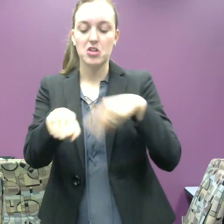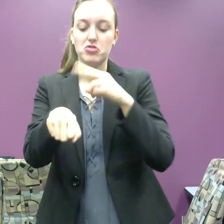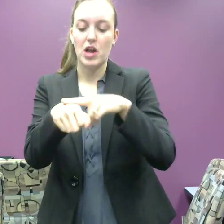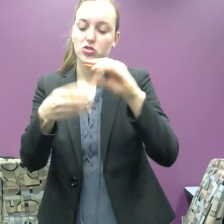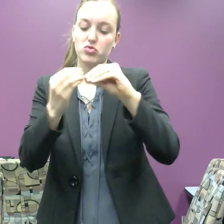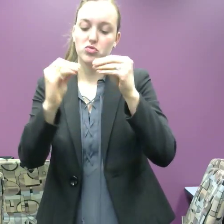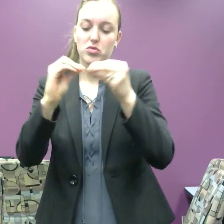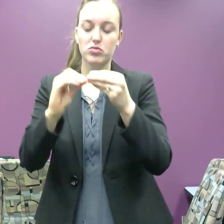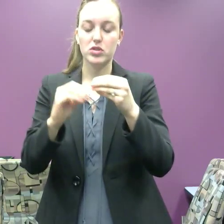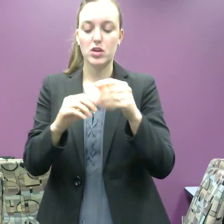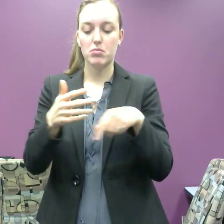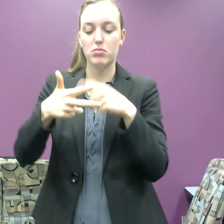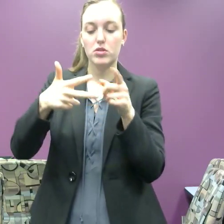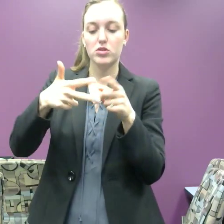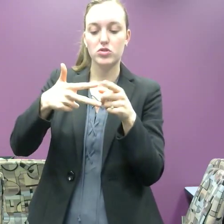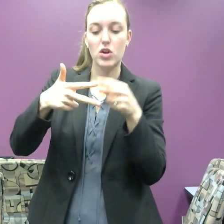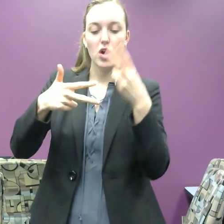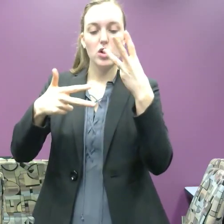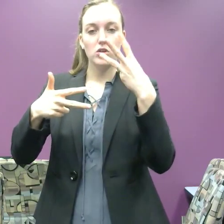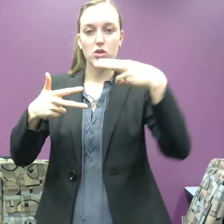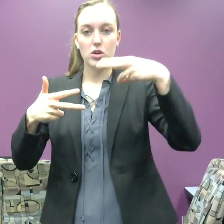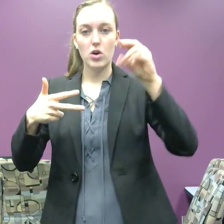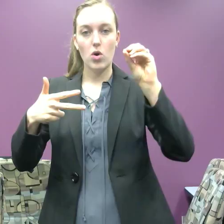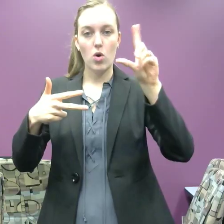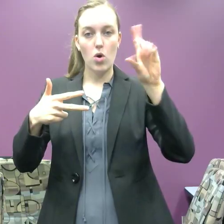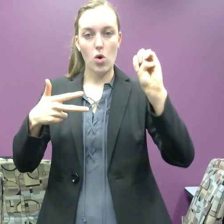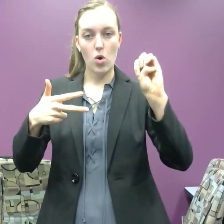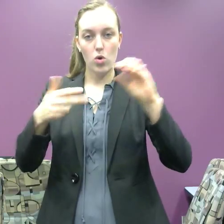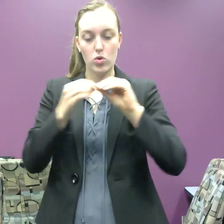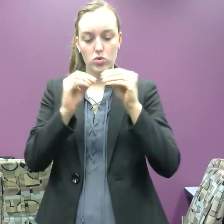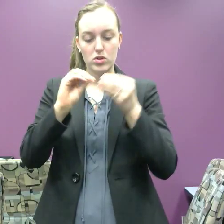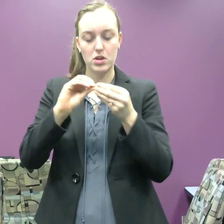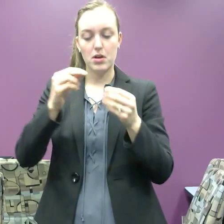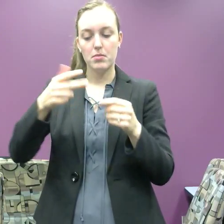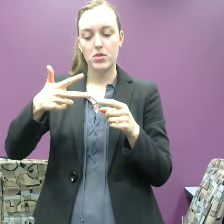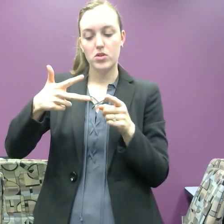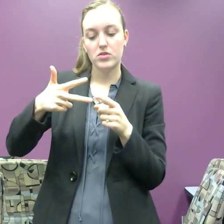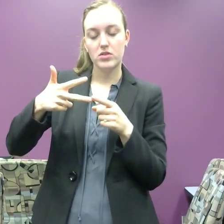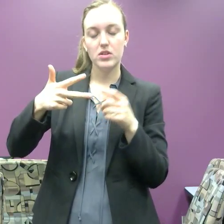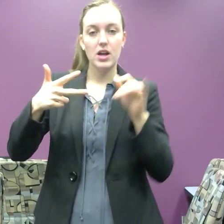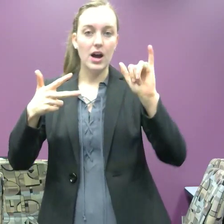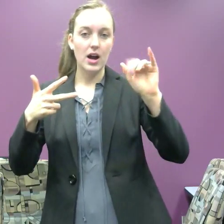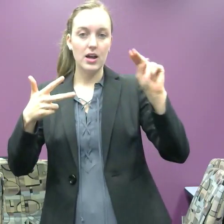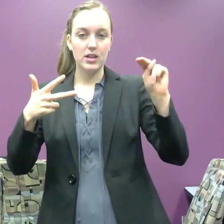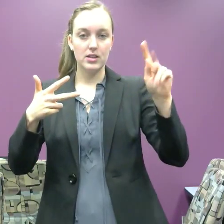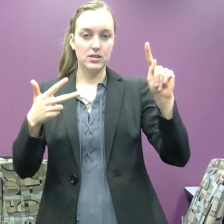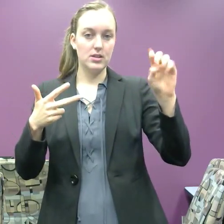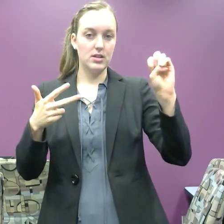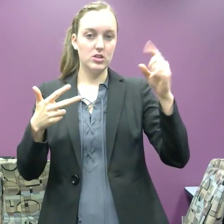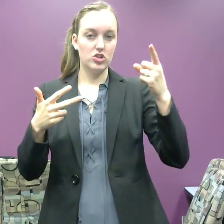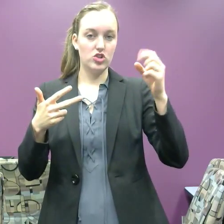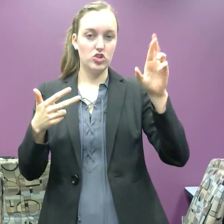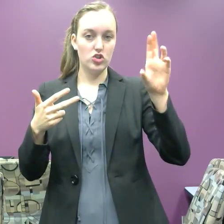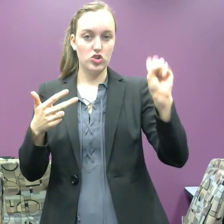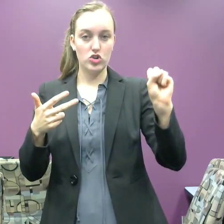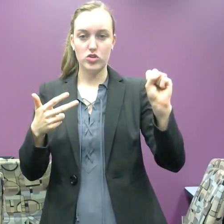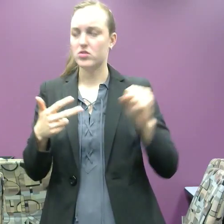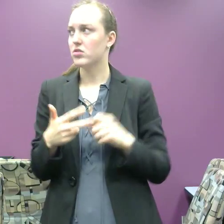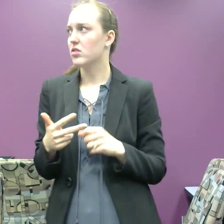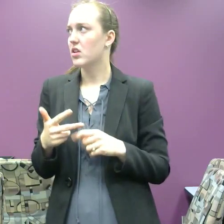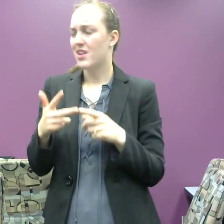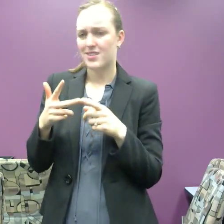line, and now we have the availability of putting all of the integers on the number line. That's adding